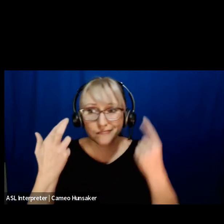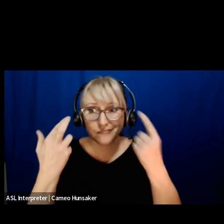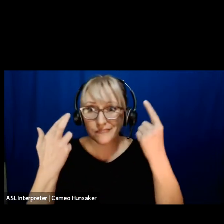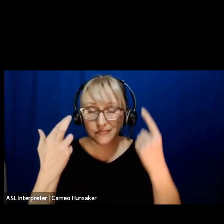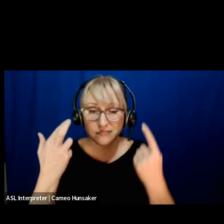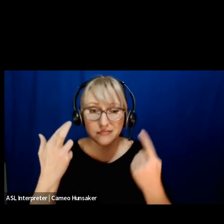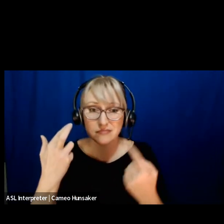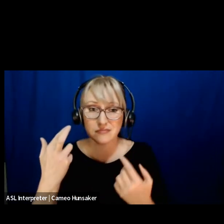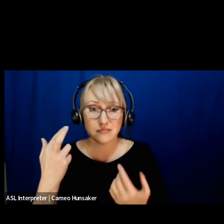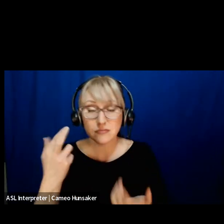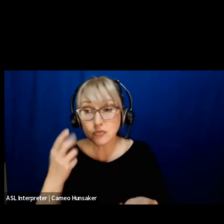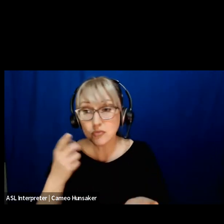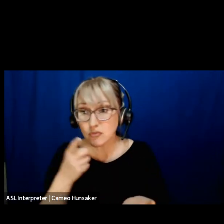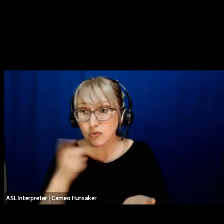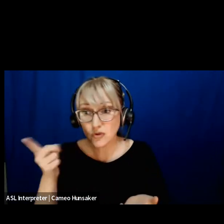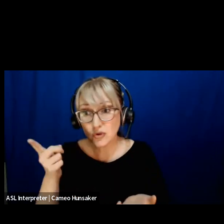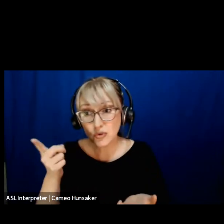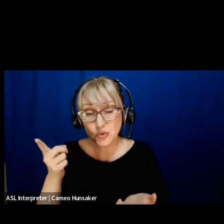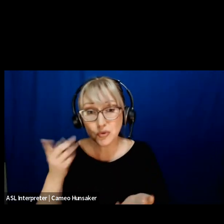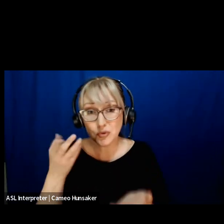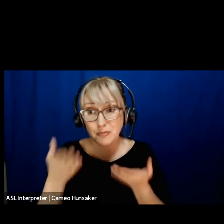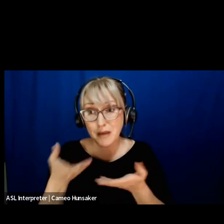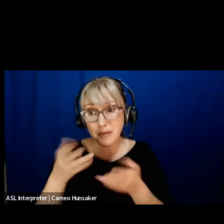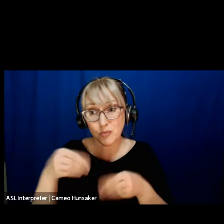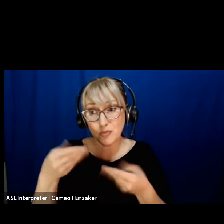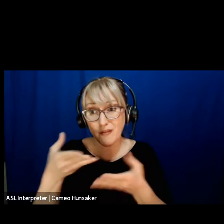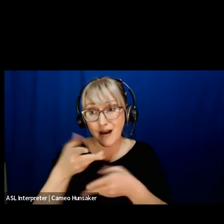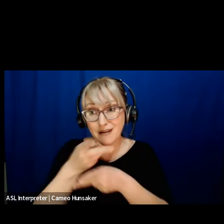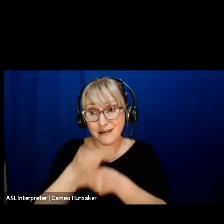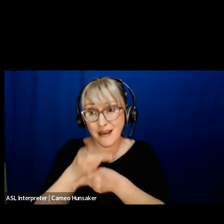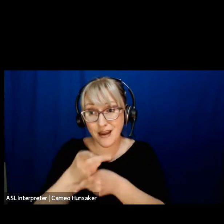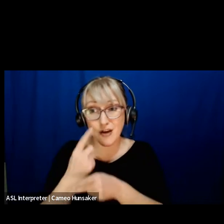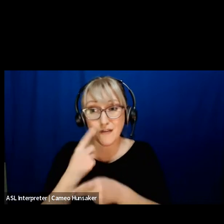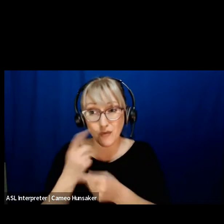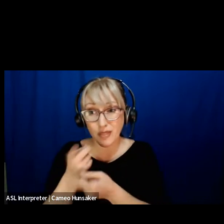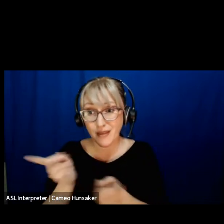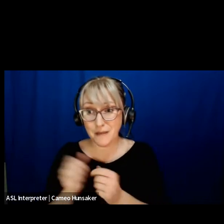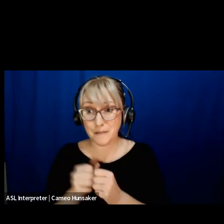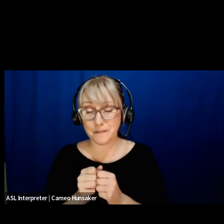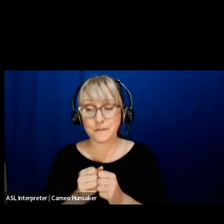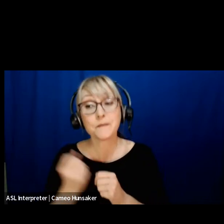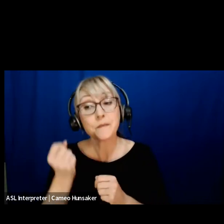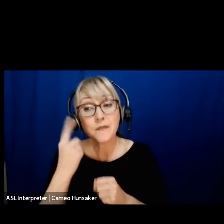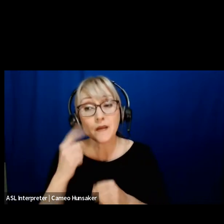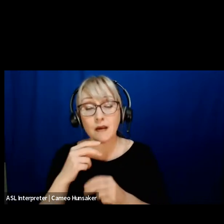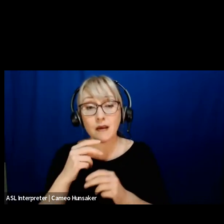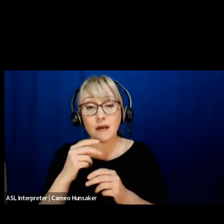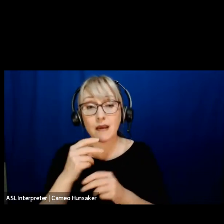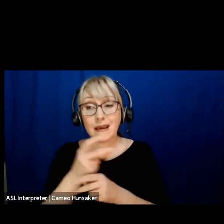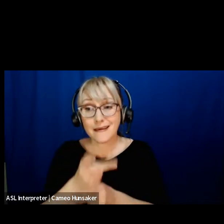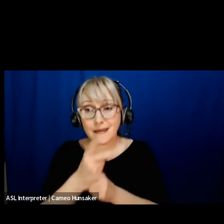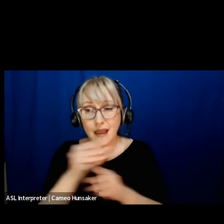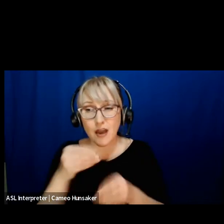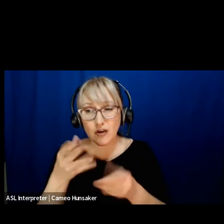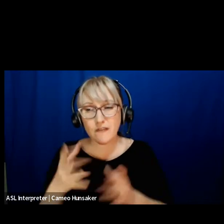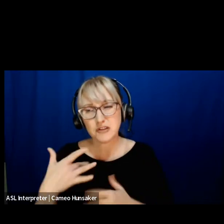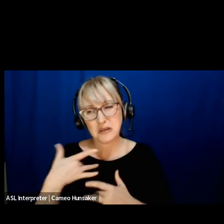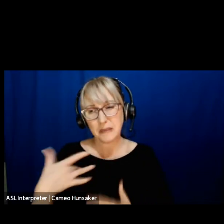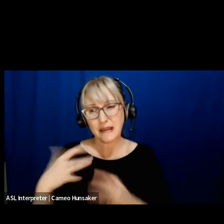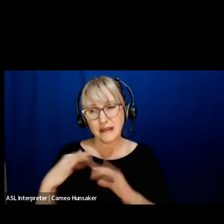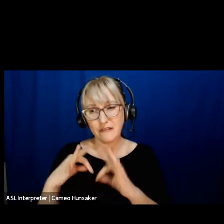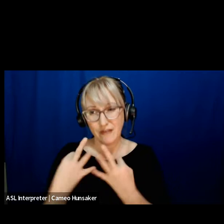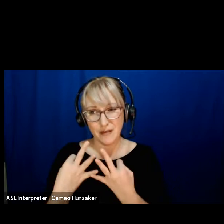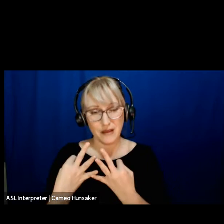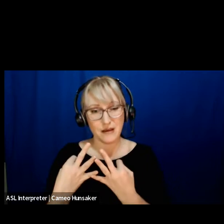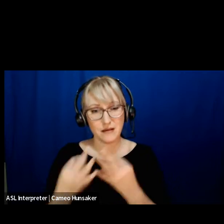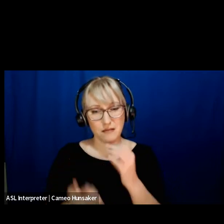the hospital, you've probably given some care to them. When it comes to caregivers, most are family caregivers. Most caregiving